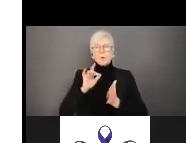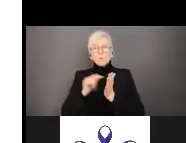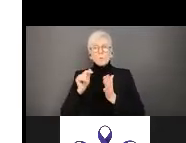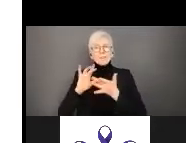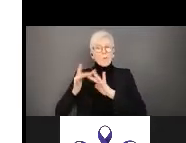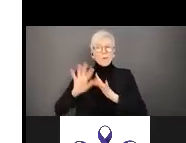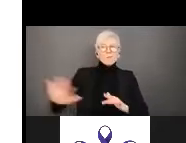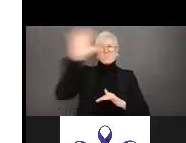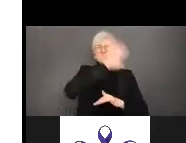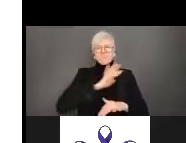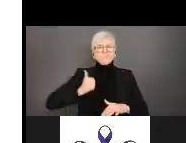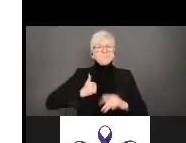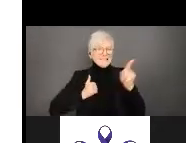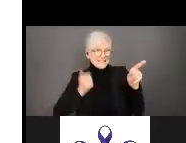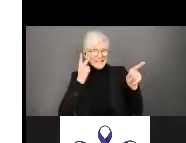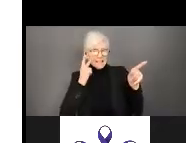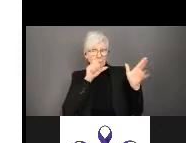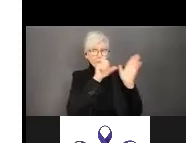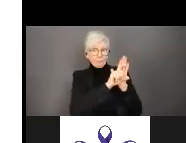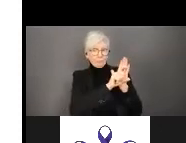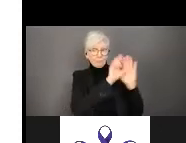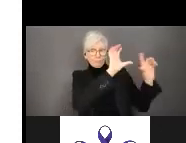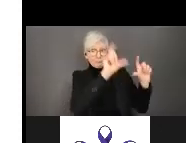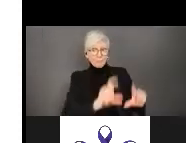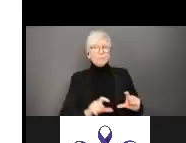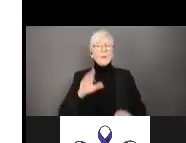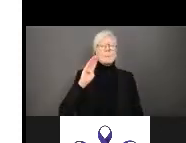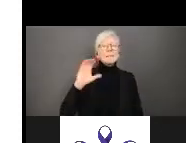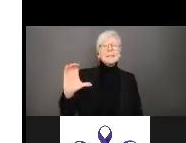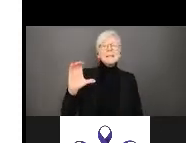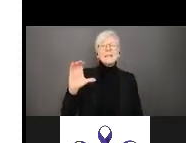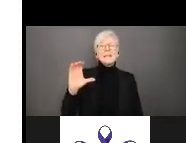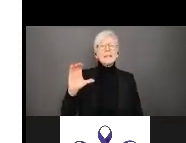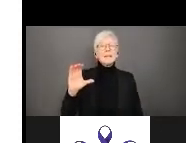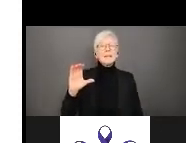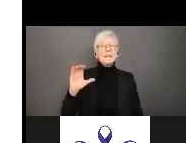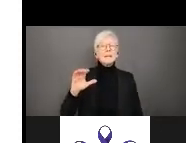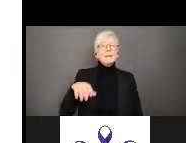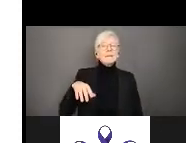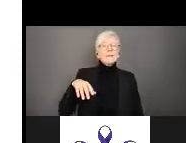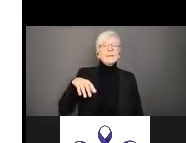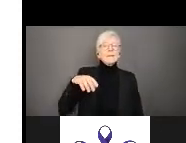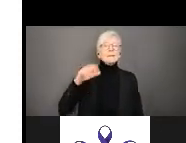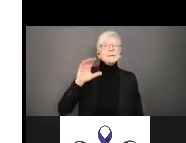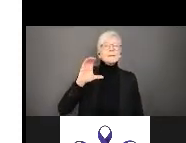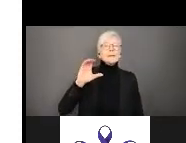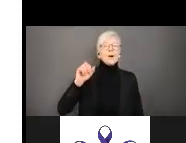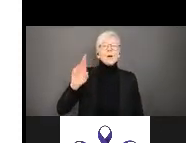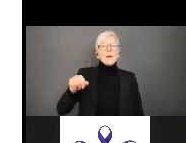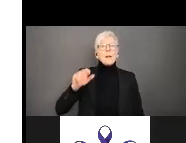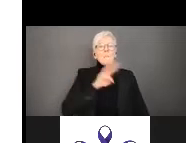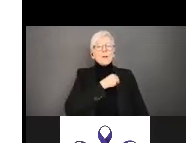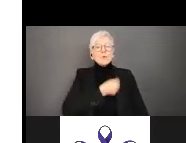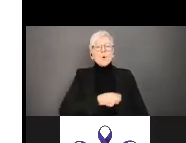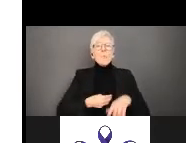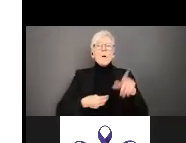where they exist. You can see them on the screen right now. We have the BC Association of Community Response Networks, PEAM, Prevent Elder Abuse Manitoba, Elder